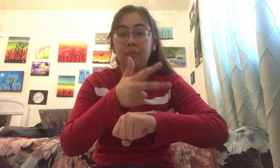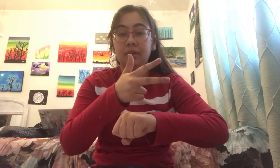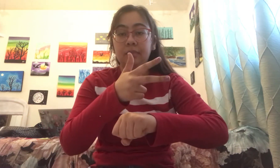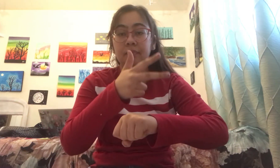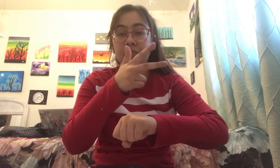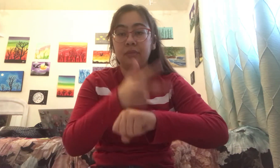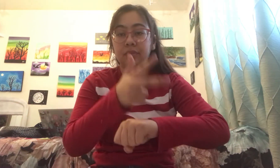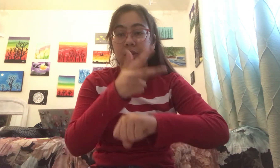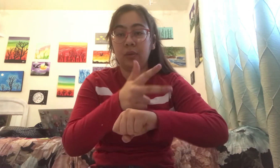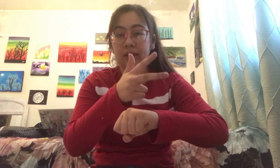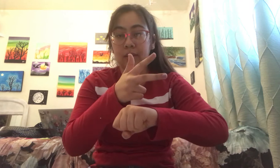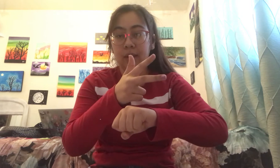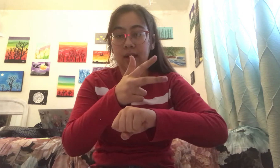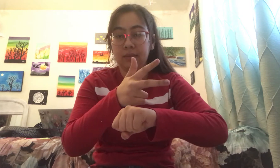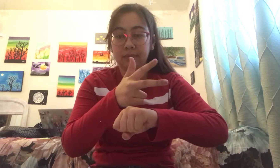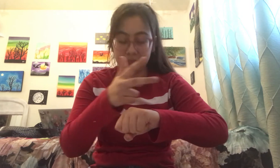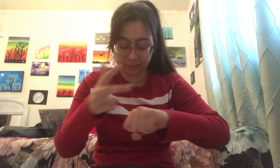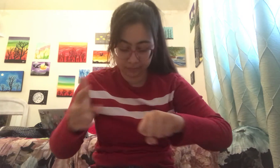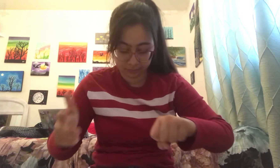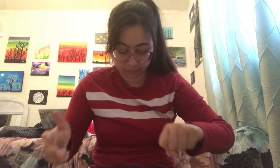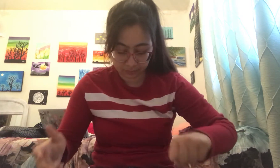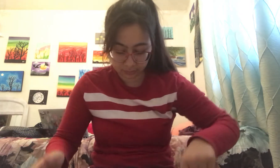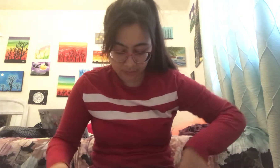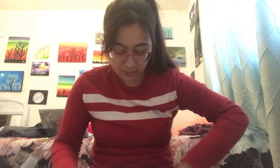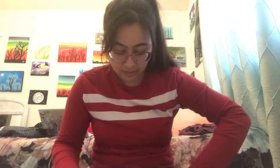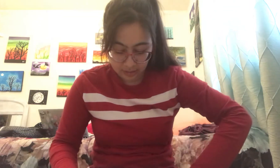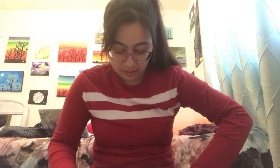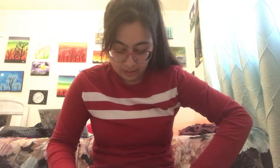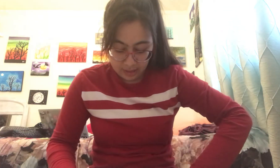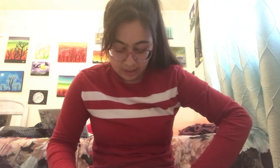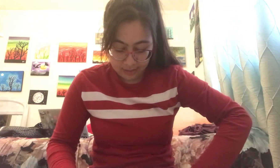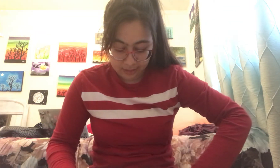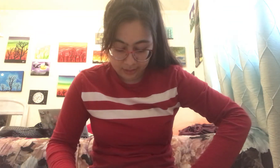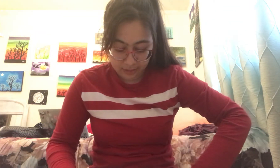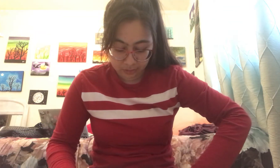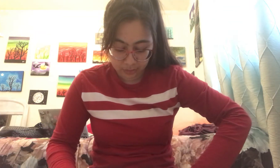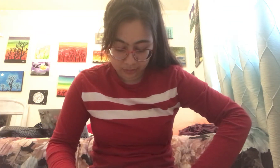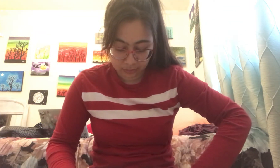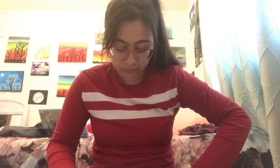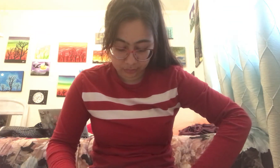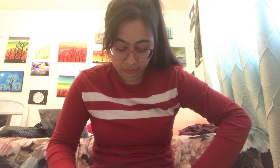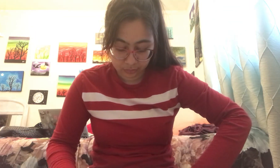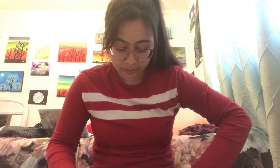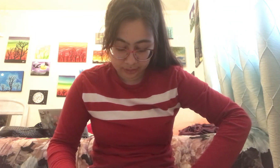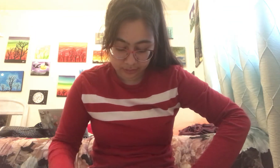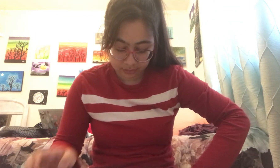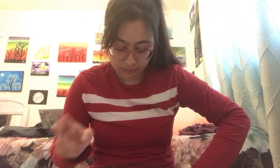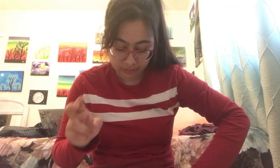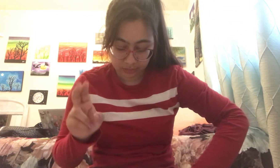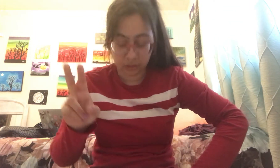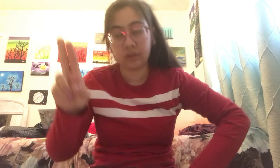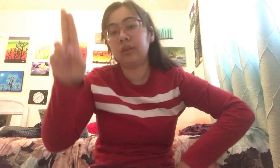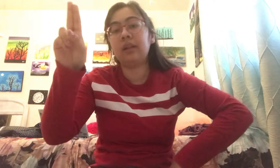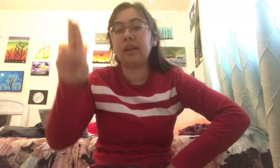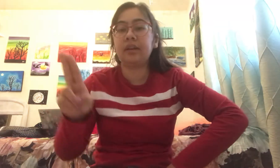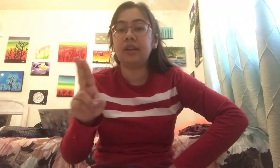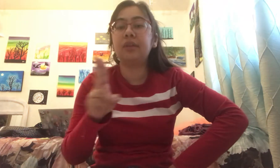it Guatemala and the next one is Honduras so you do the letter you